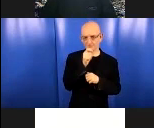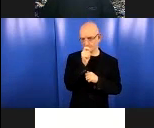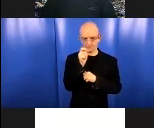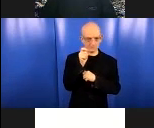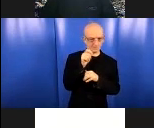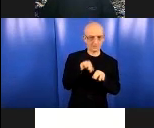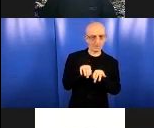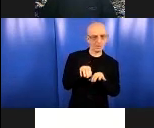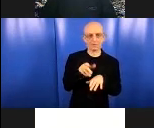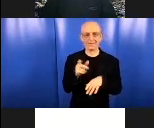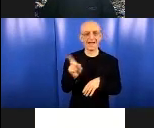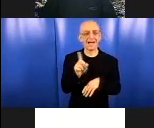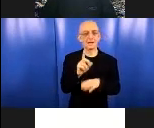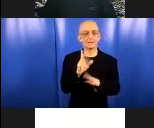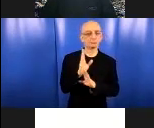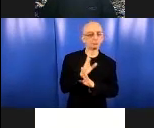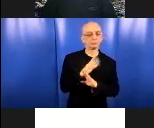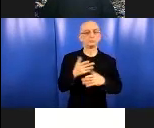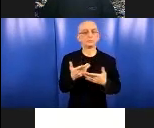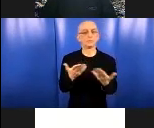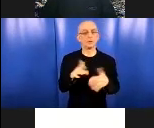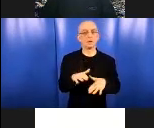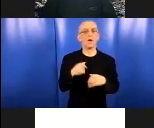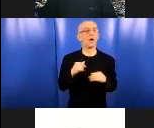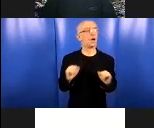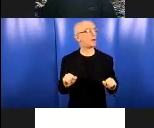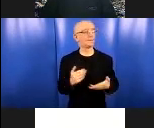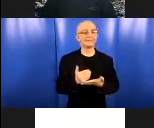to start this off and say,